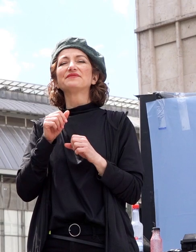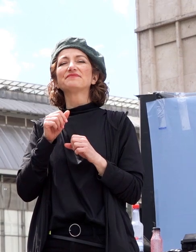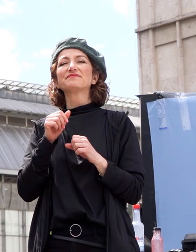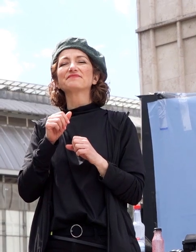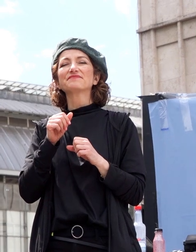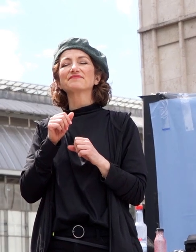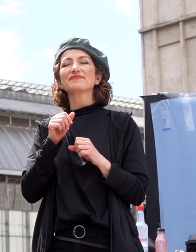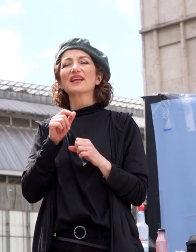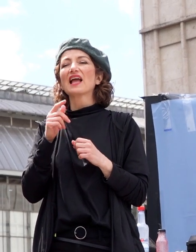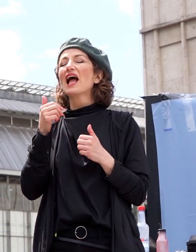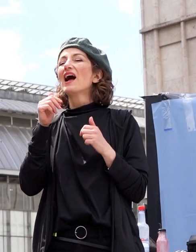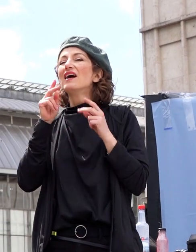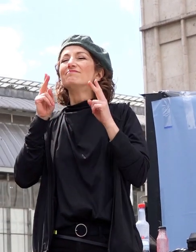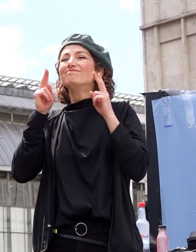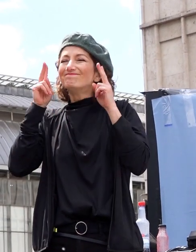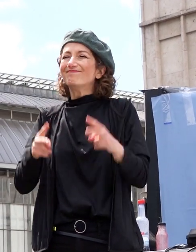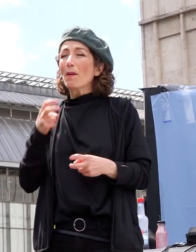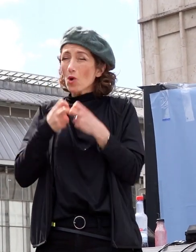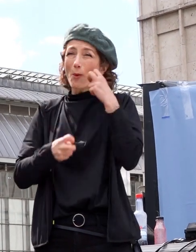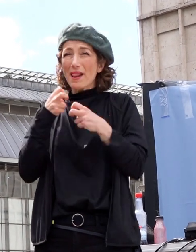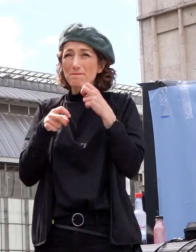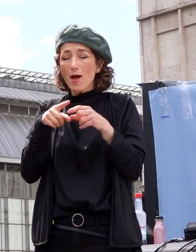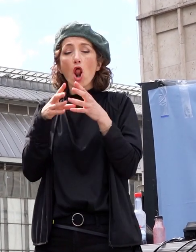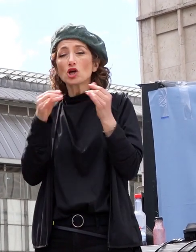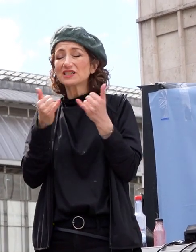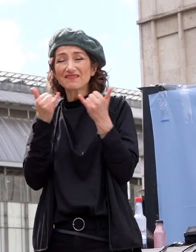satisfactory response.